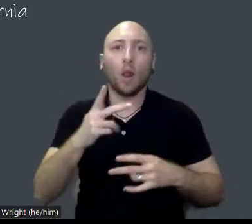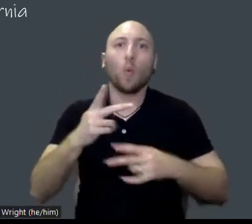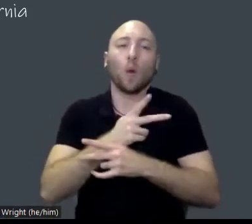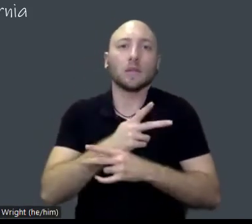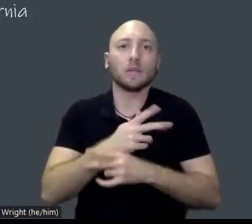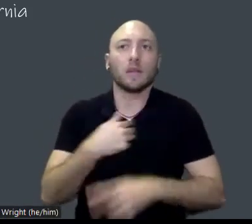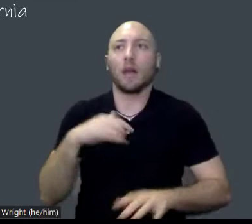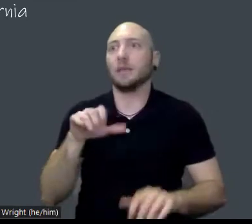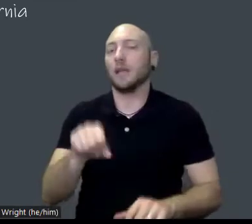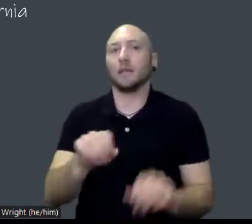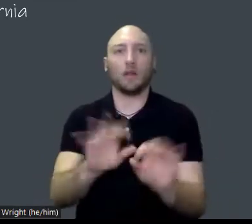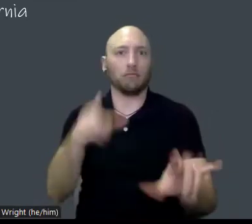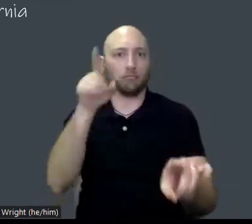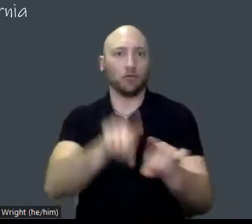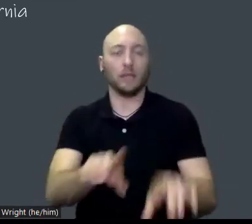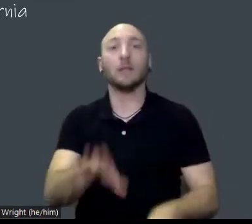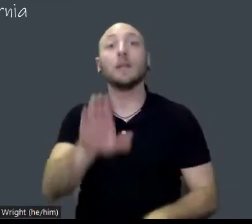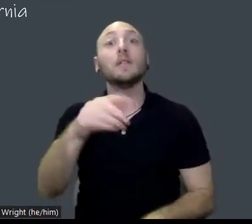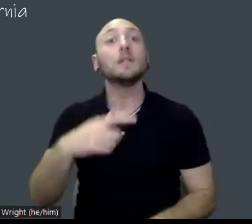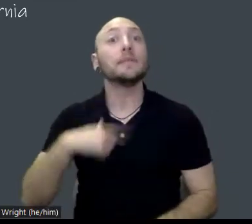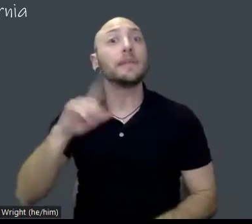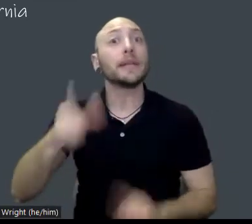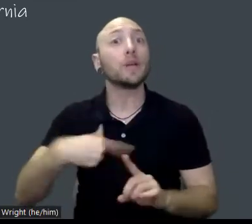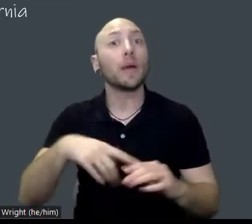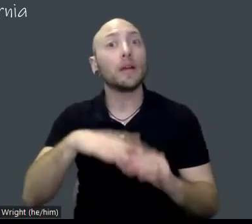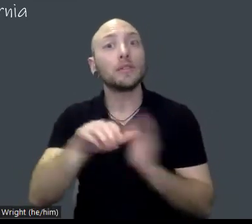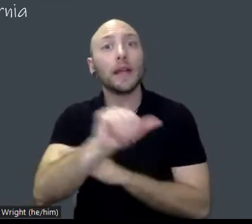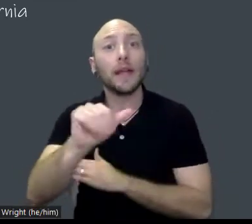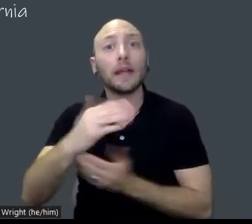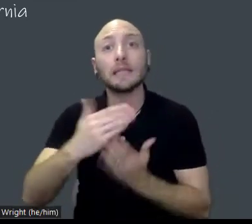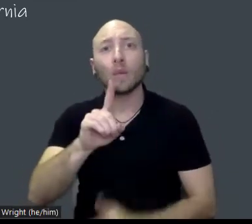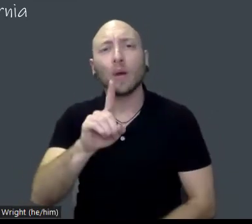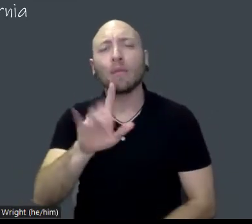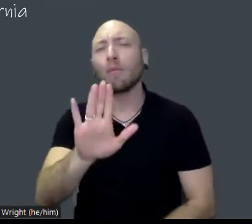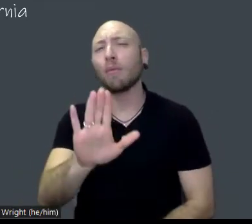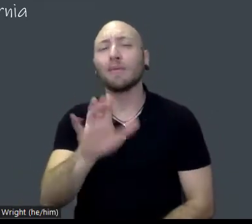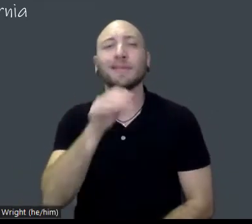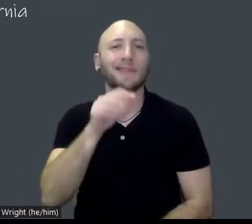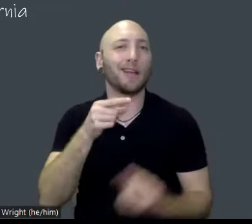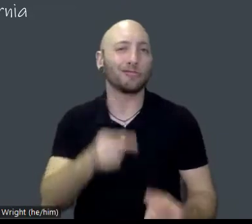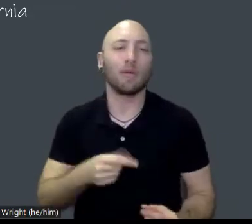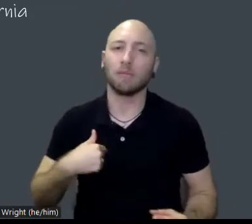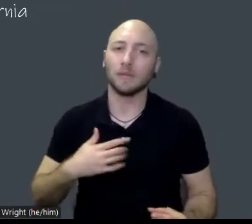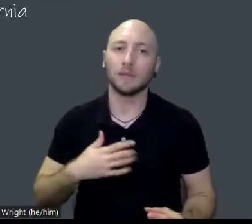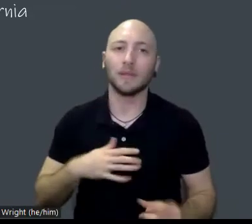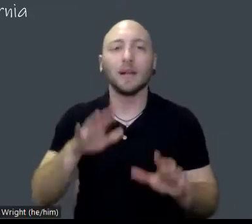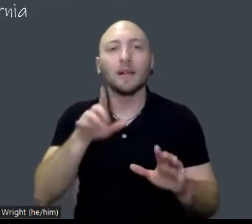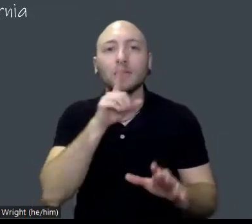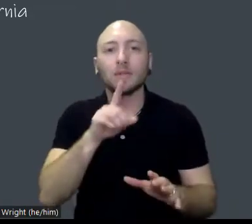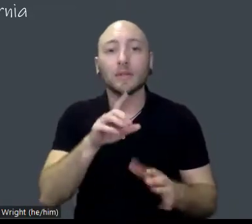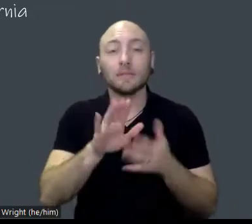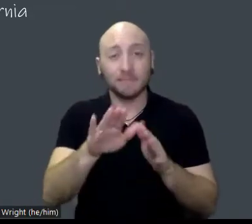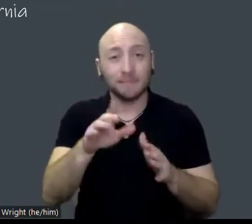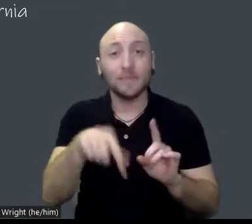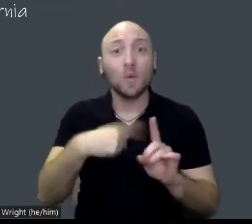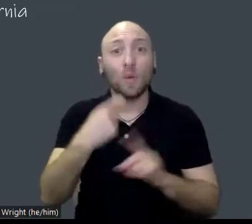had any trouble with the first step, right? Because it's really hard to be addicted to a substance